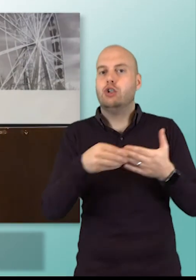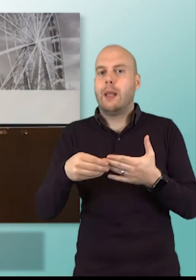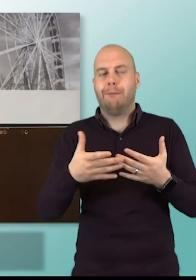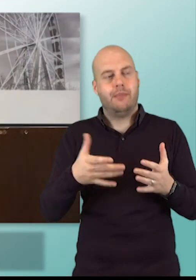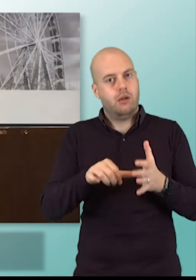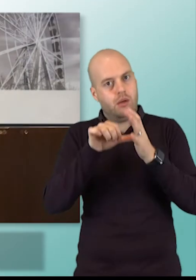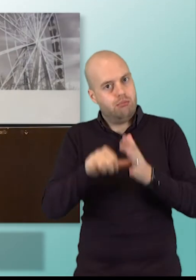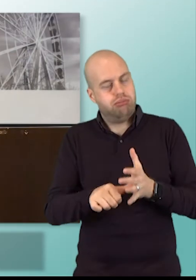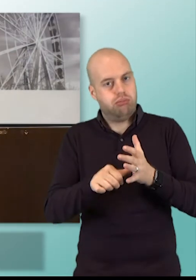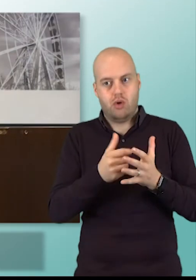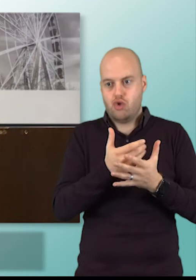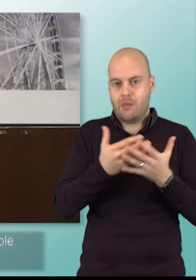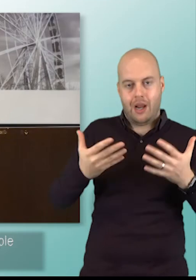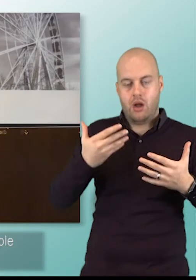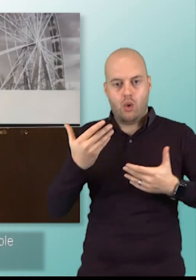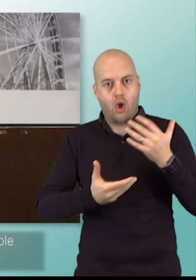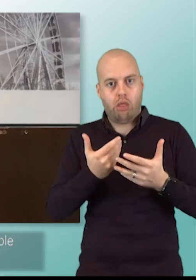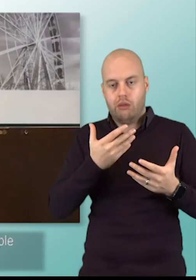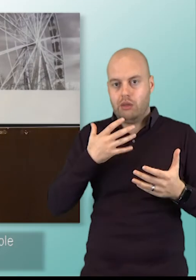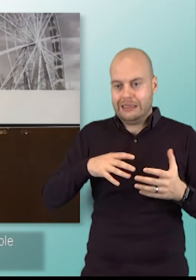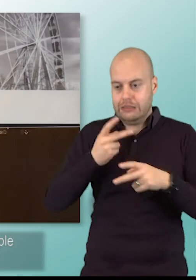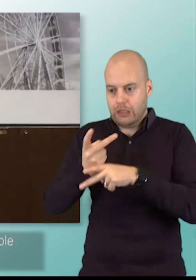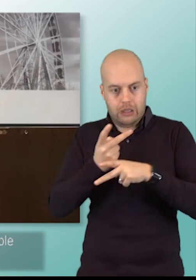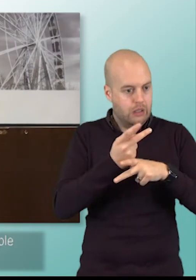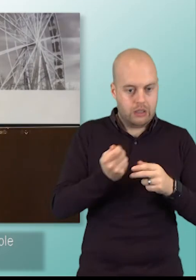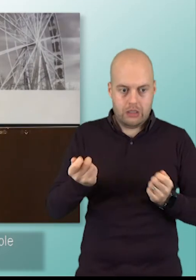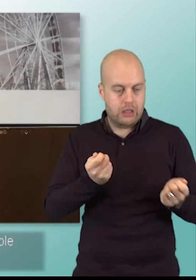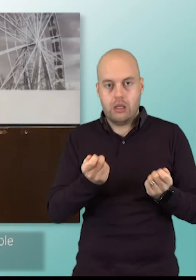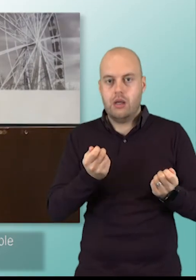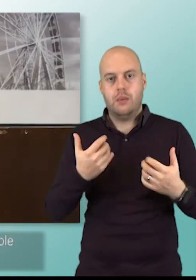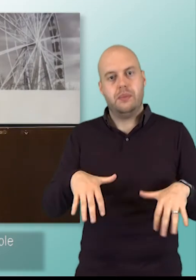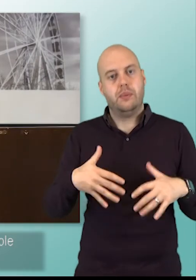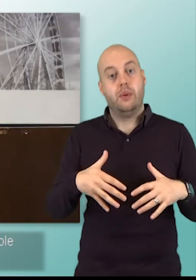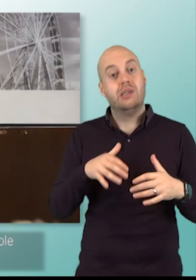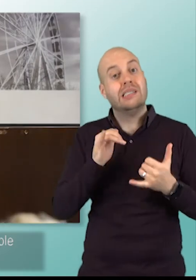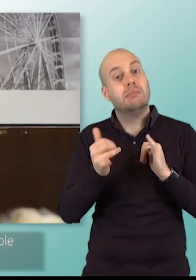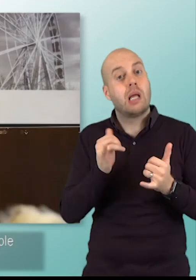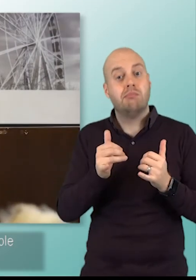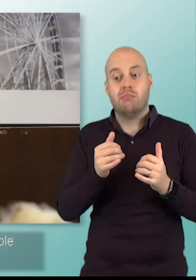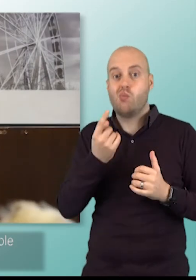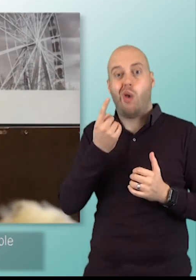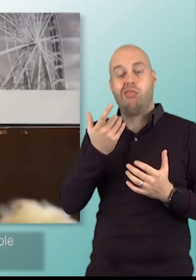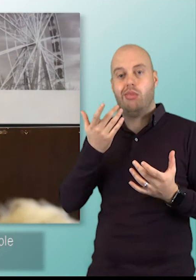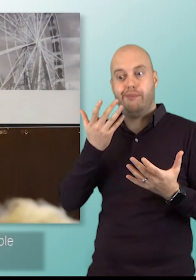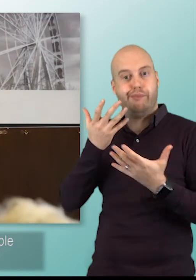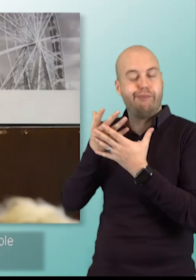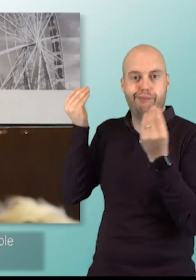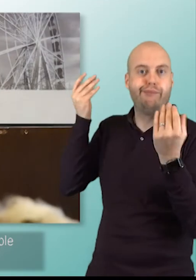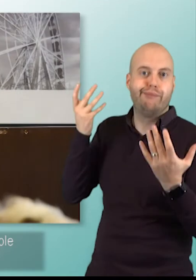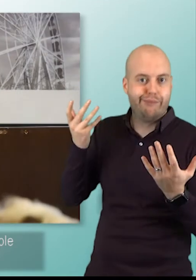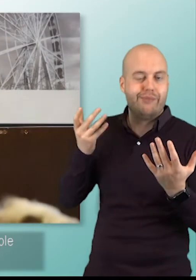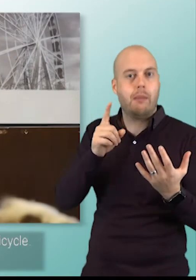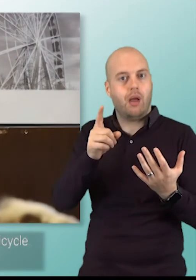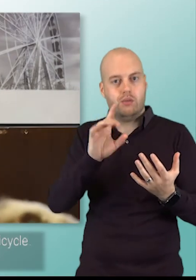And it's all those myriad of things that you try to keep spinning, and it tends to be the one ball that's dropped that people remembered, not the